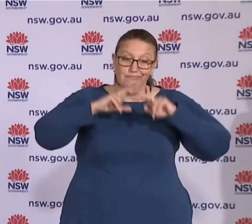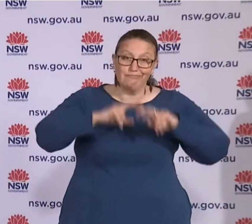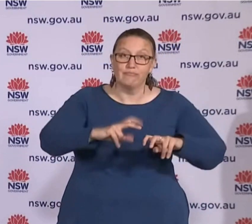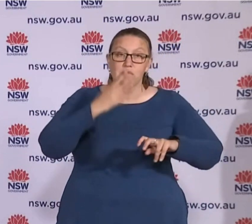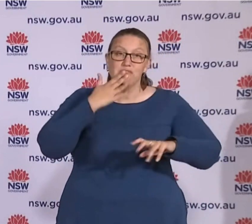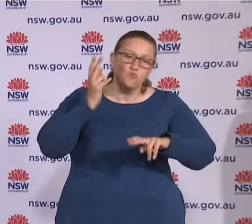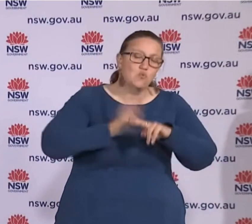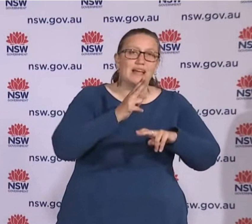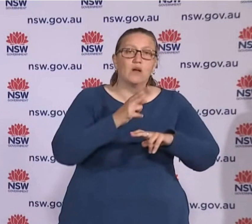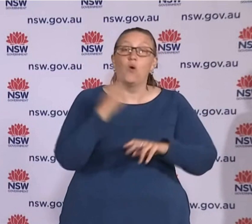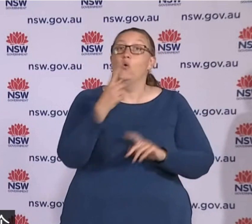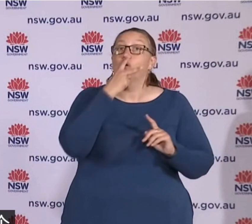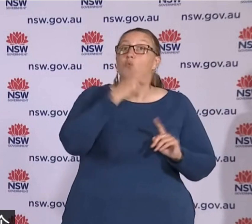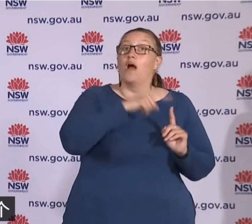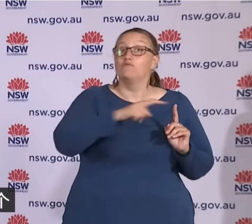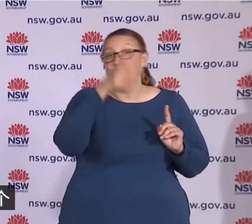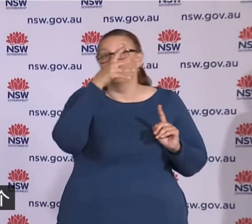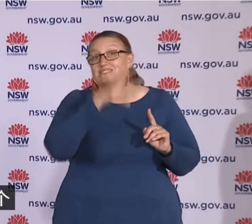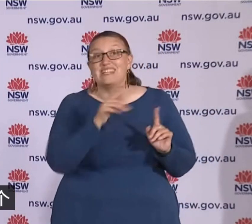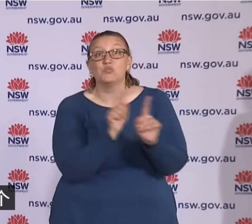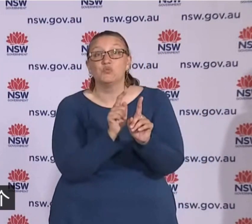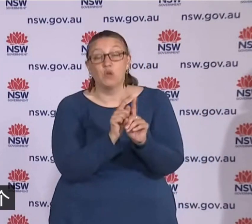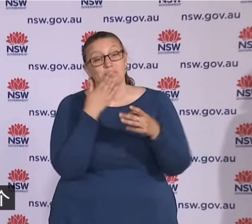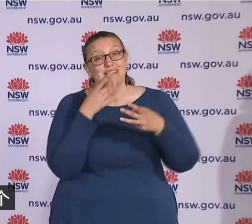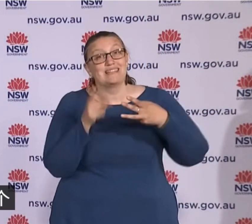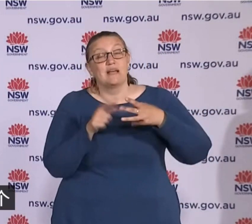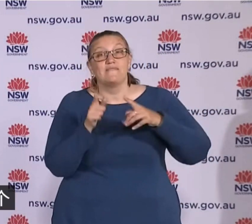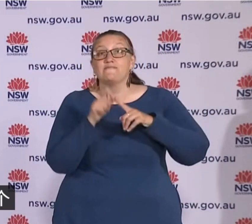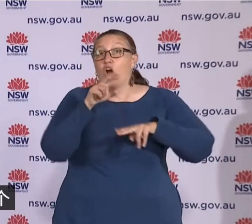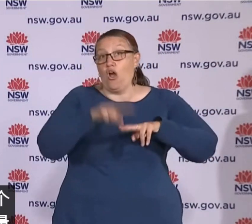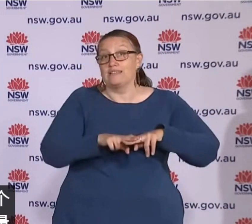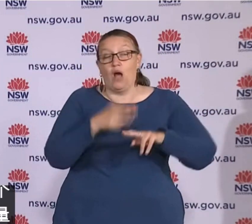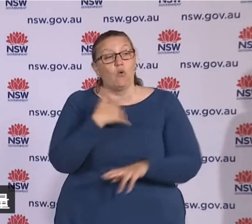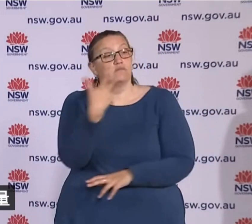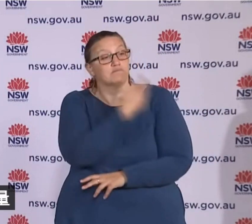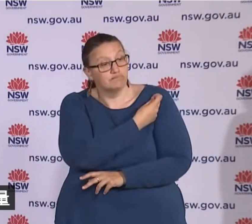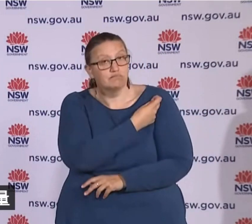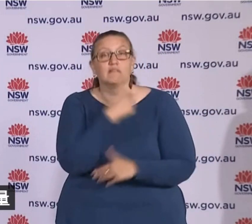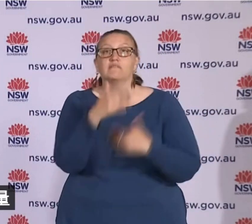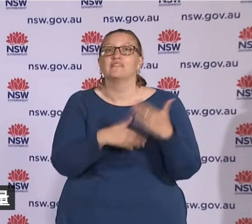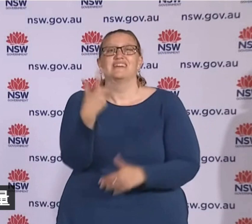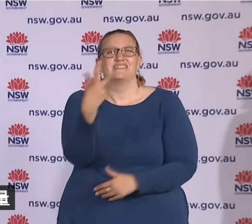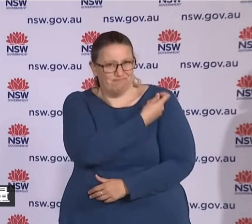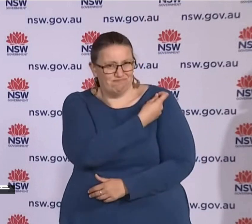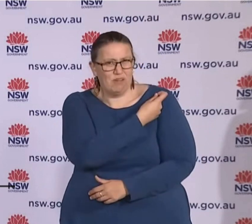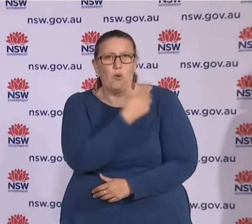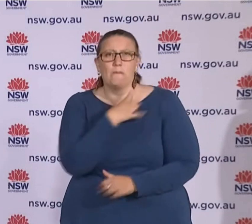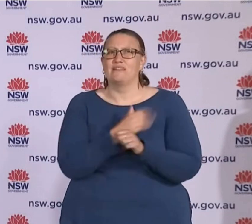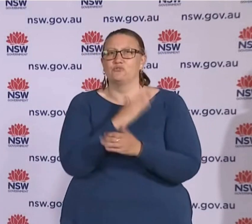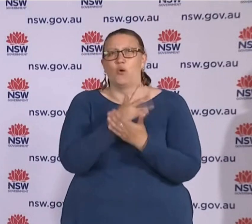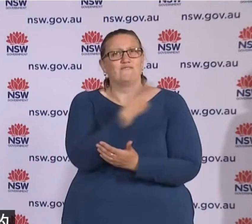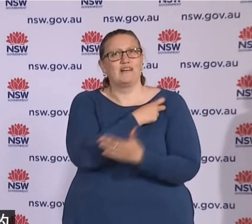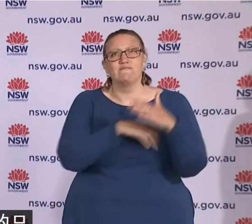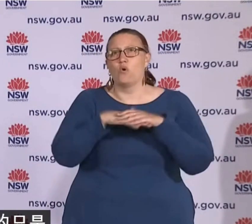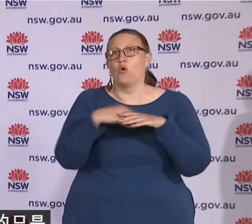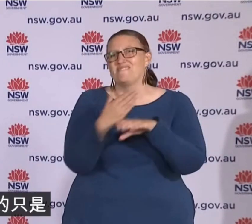as soon as possible, so we can get those 2 doses in before they return to school later in the year in October. Obviously, we